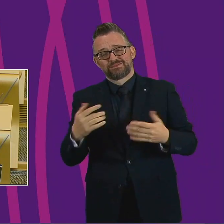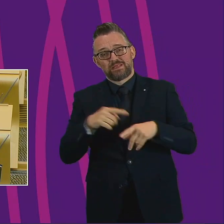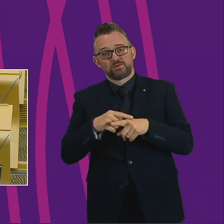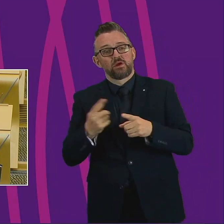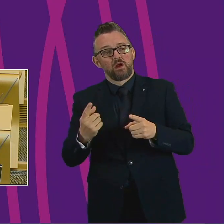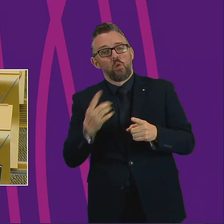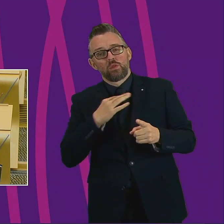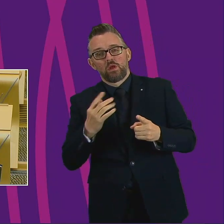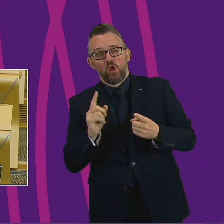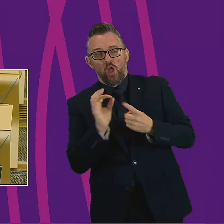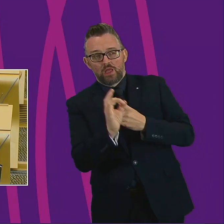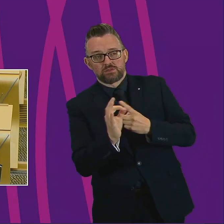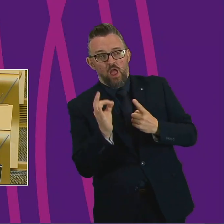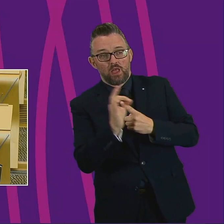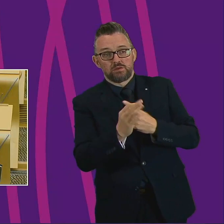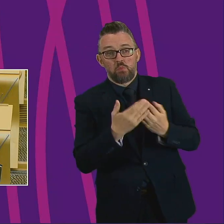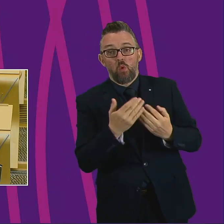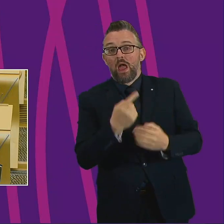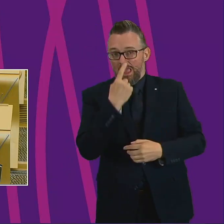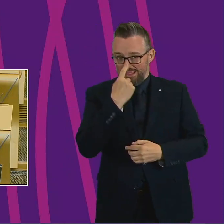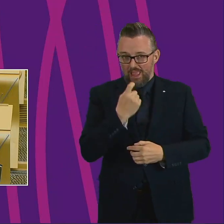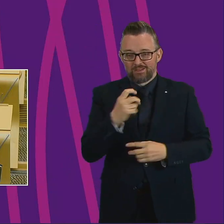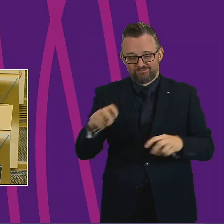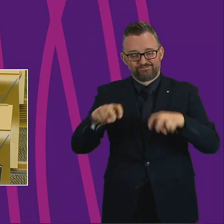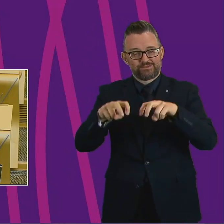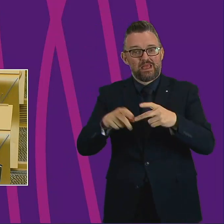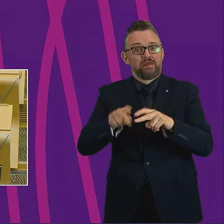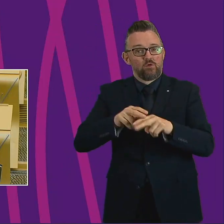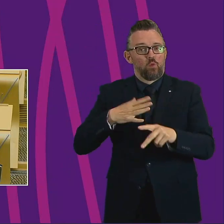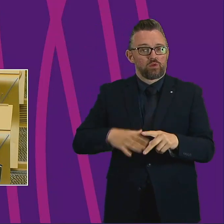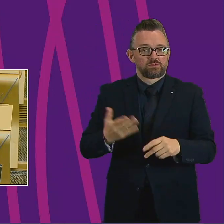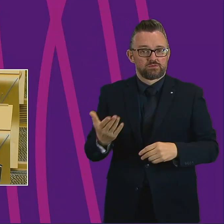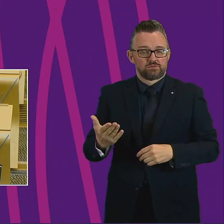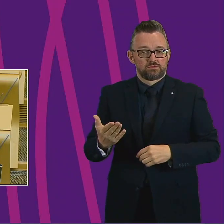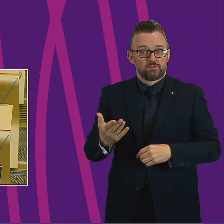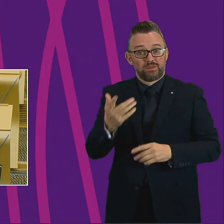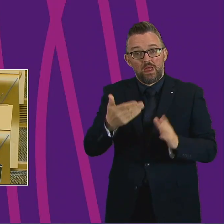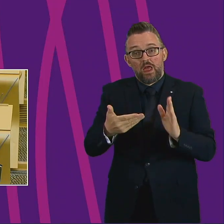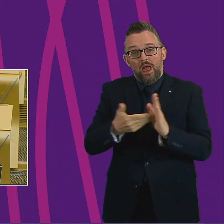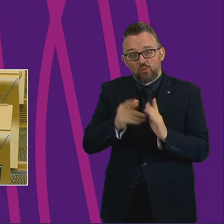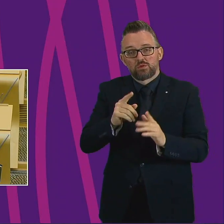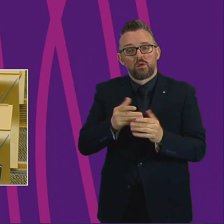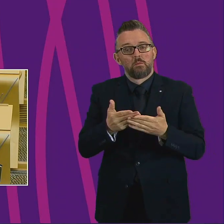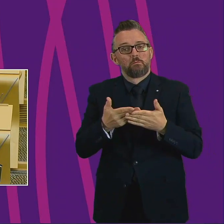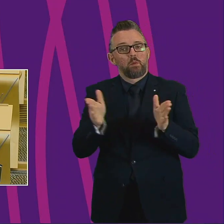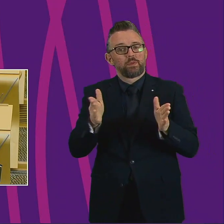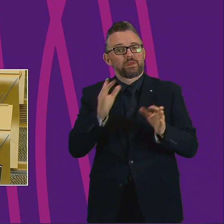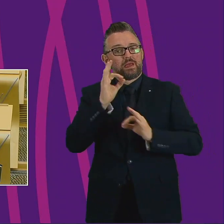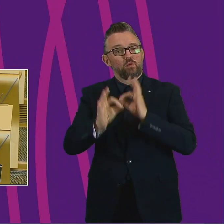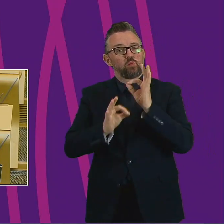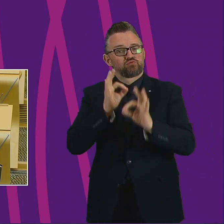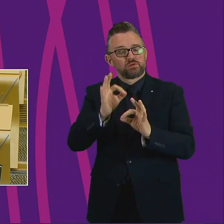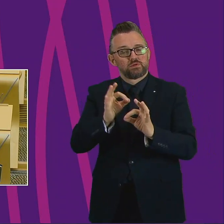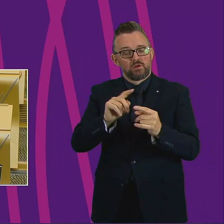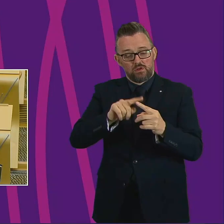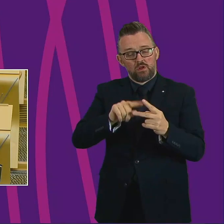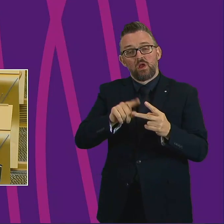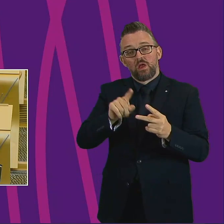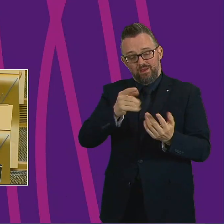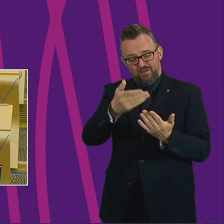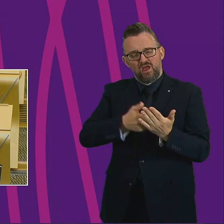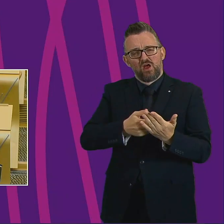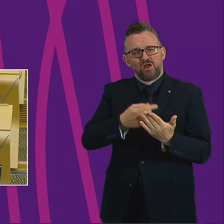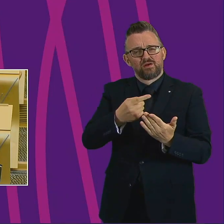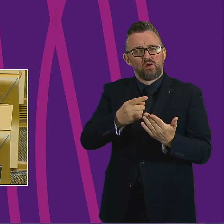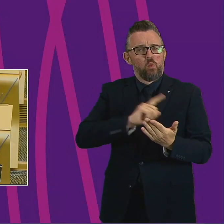return with further questions that they might have in all of that. And finally, with respect to the public inquiry, the remit of the public